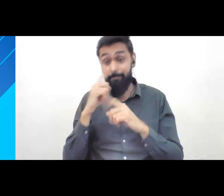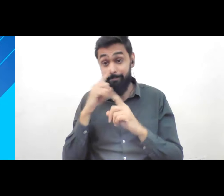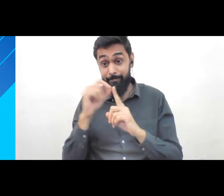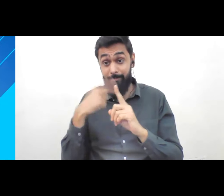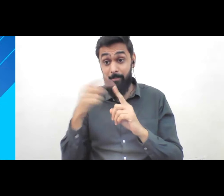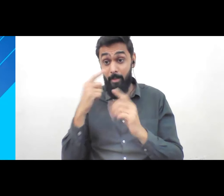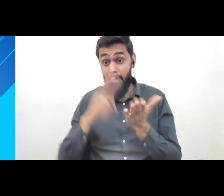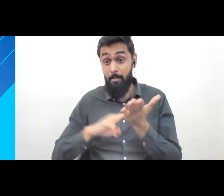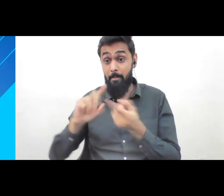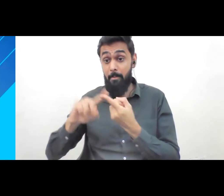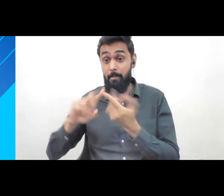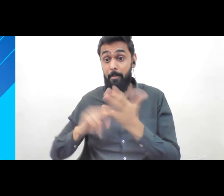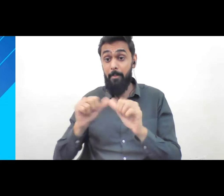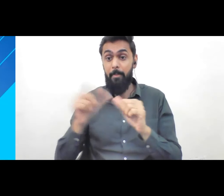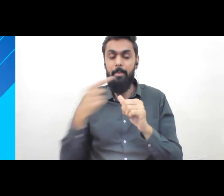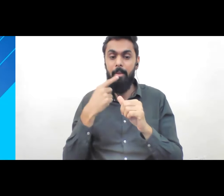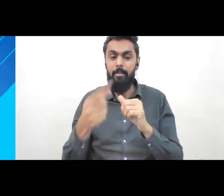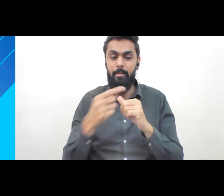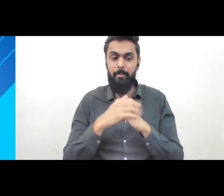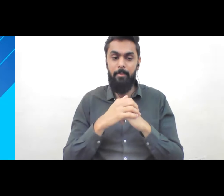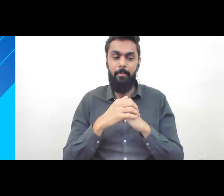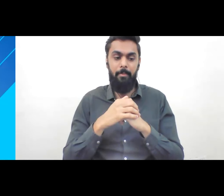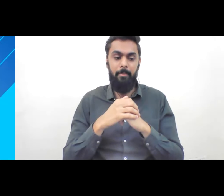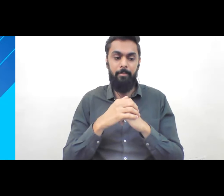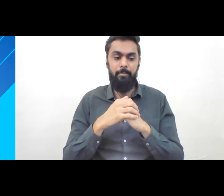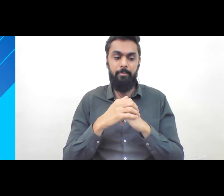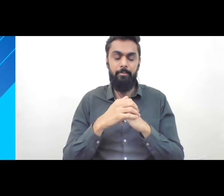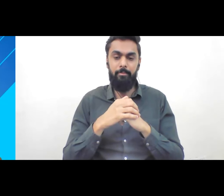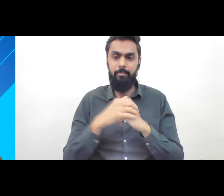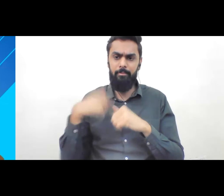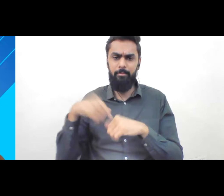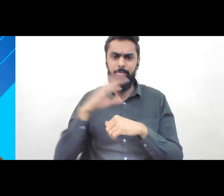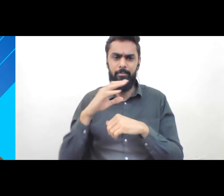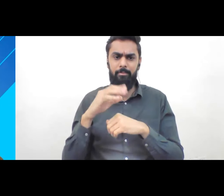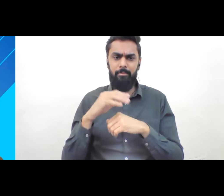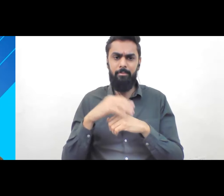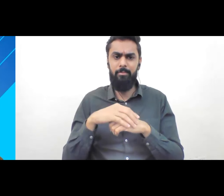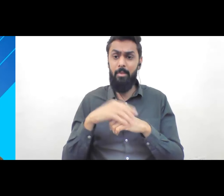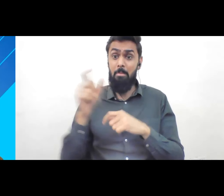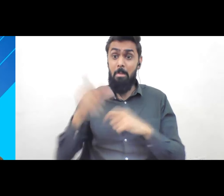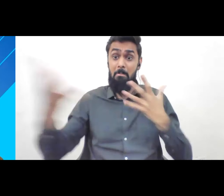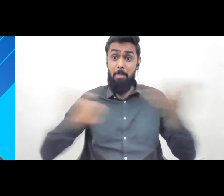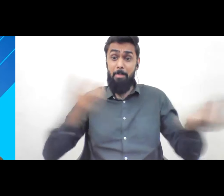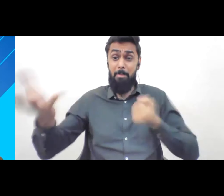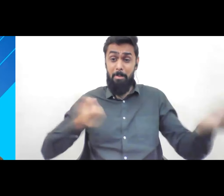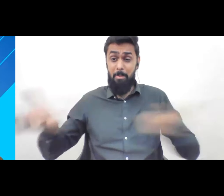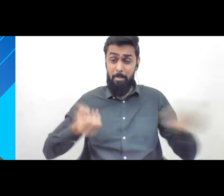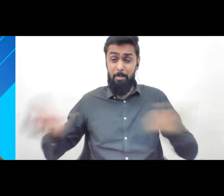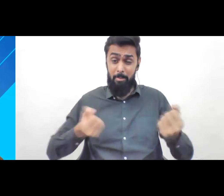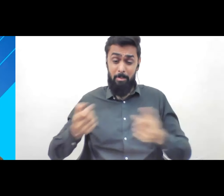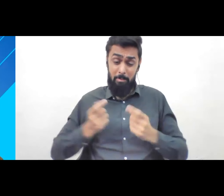Meena. She says, shouldn't we raise awareness about aggressive consumerism adding to climate